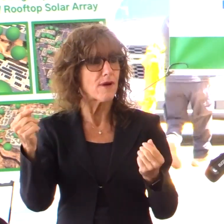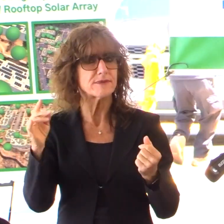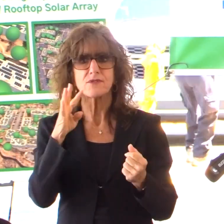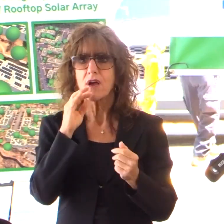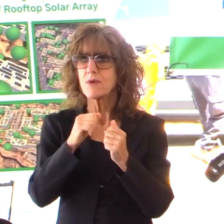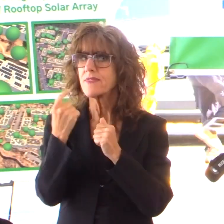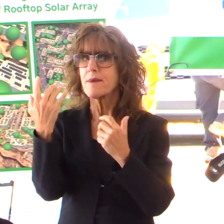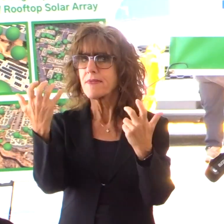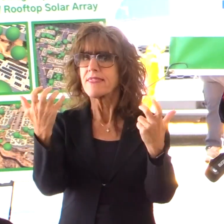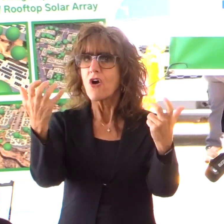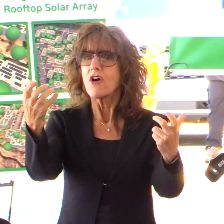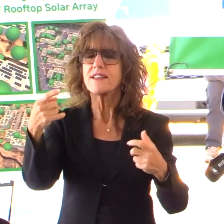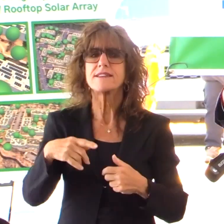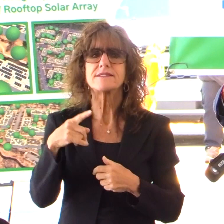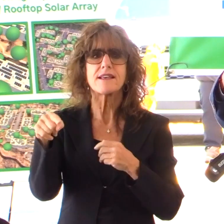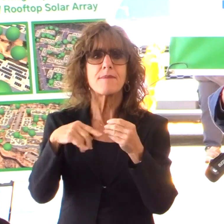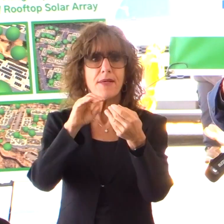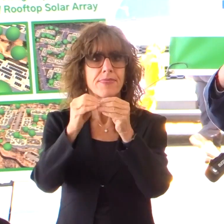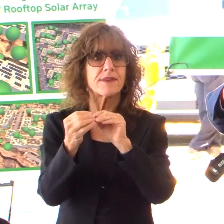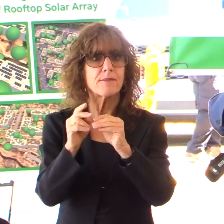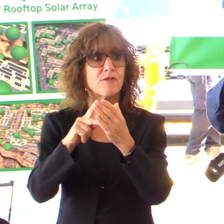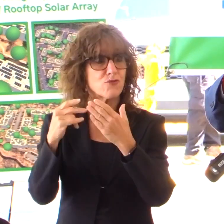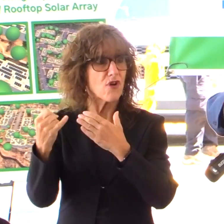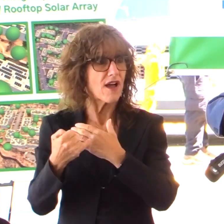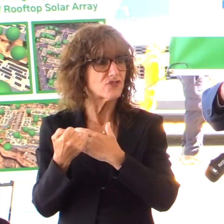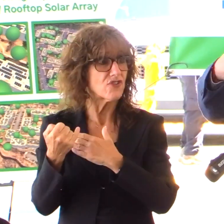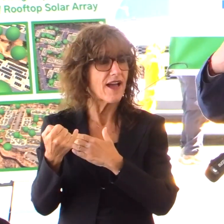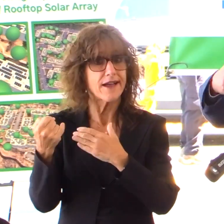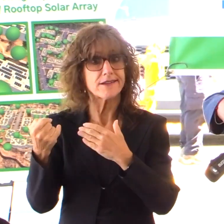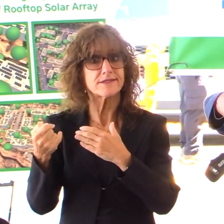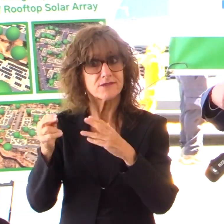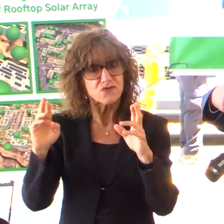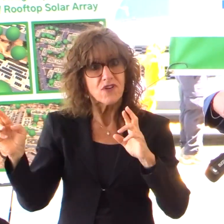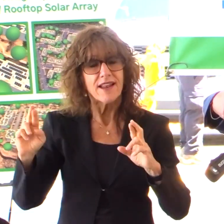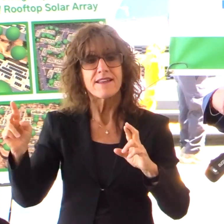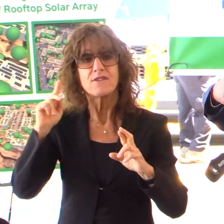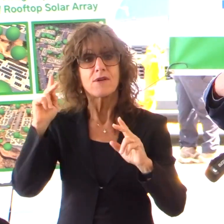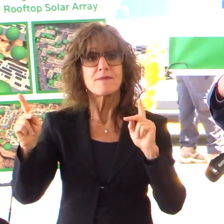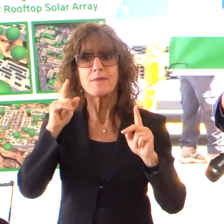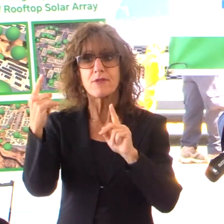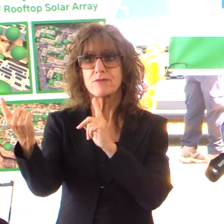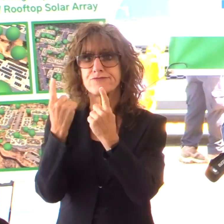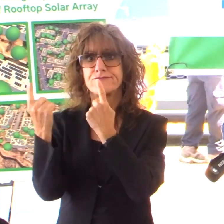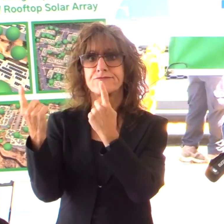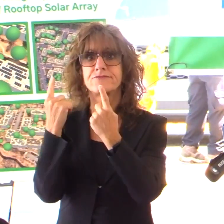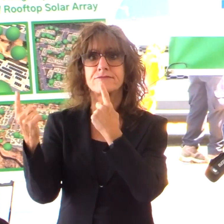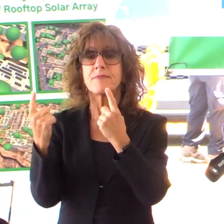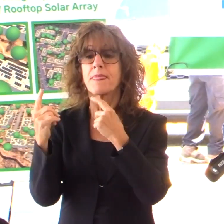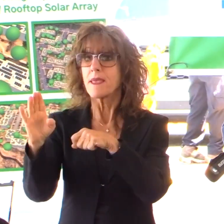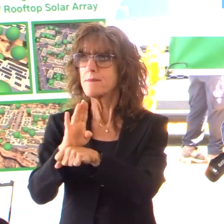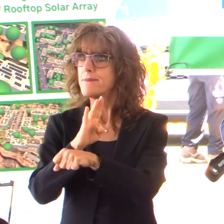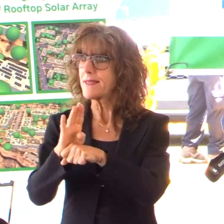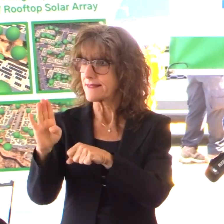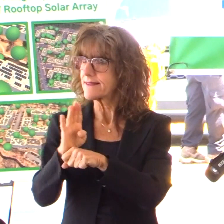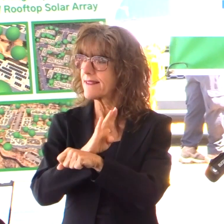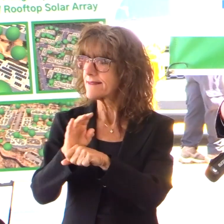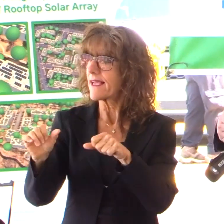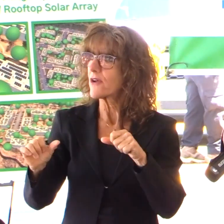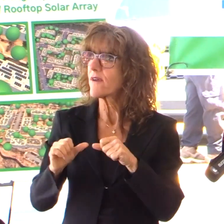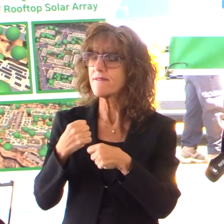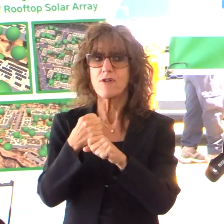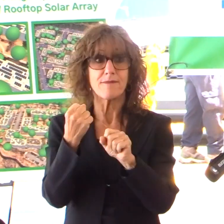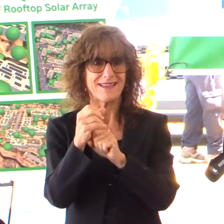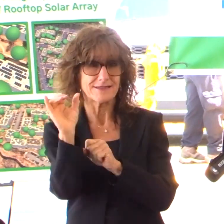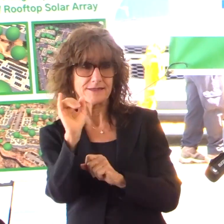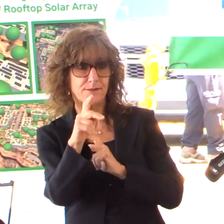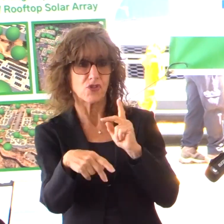out there in the audience about the number of projects they've got stacked up that people have approached them on in the commercial sector for making a